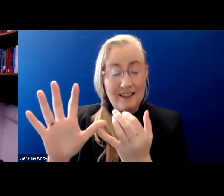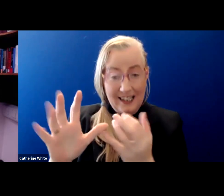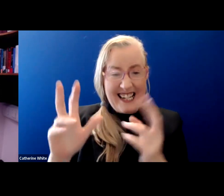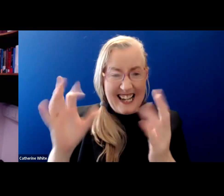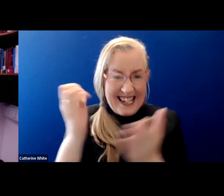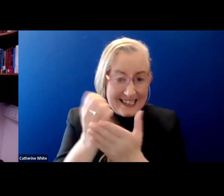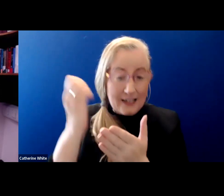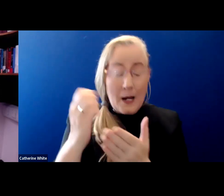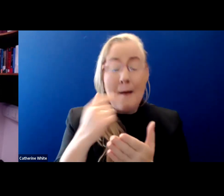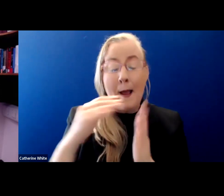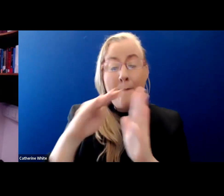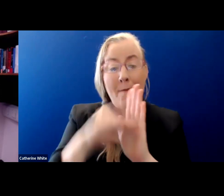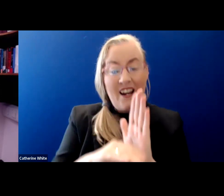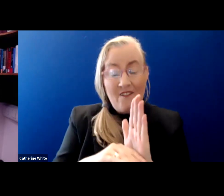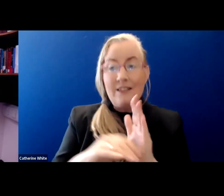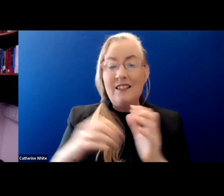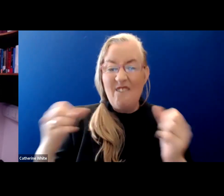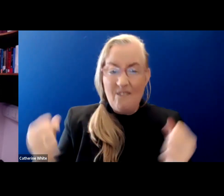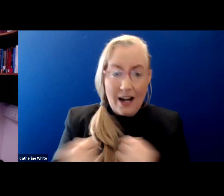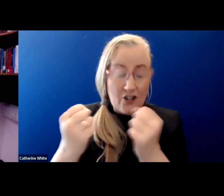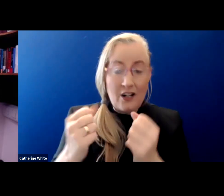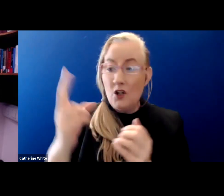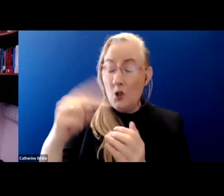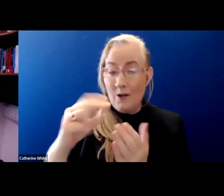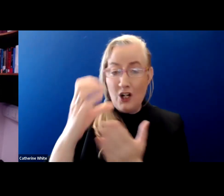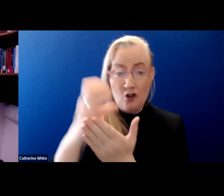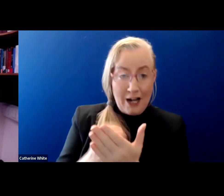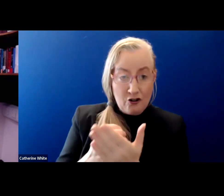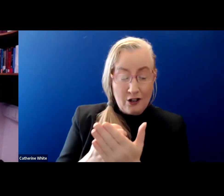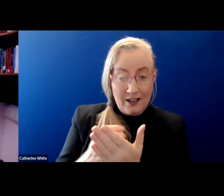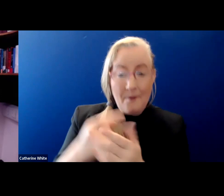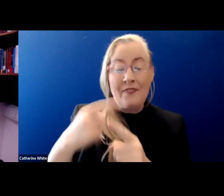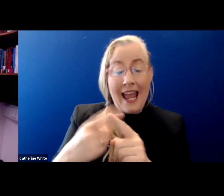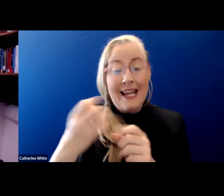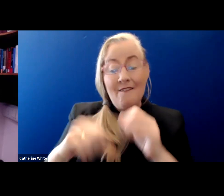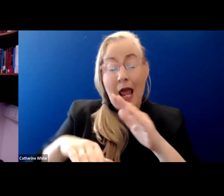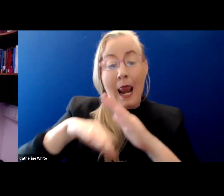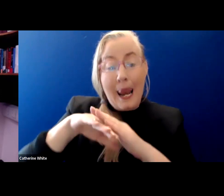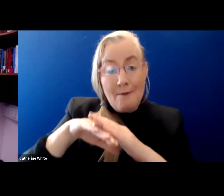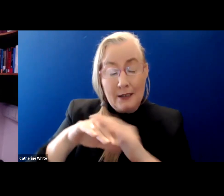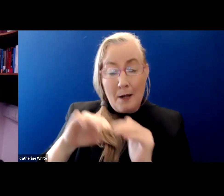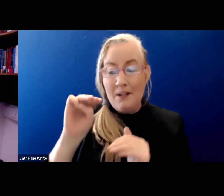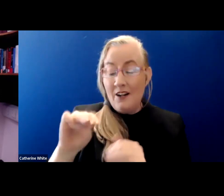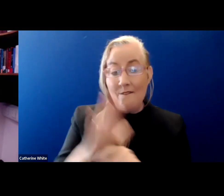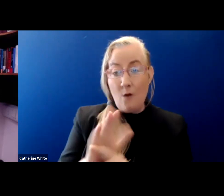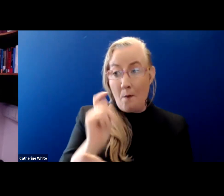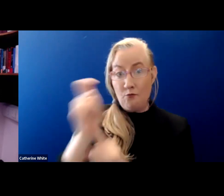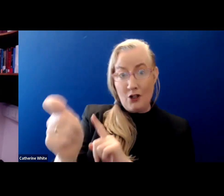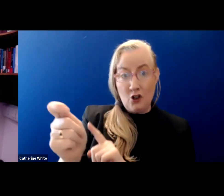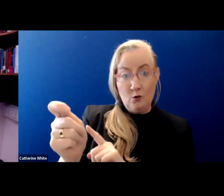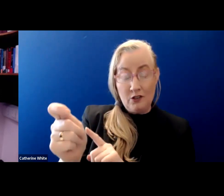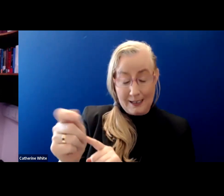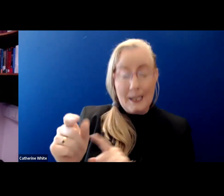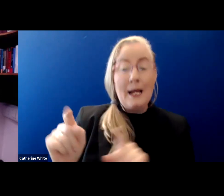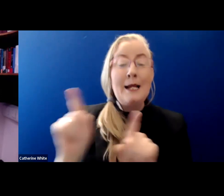a manifest violation of the UN Charter, and it arguably thus limits the potential for prosecution, as does